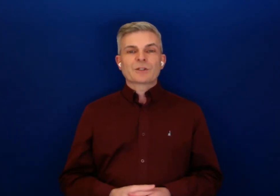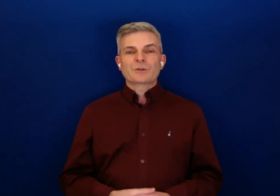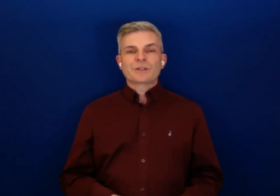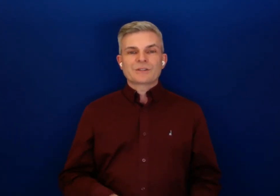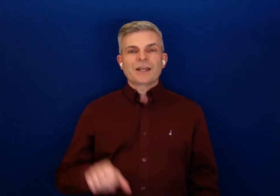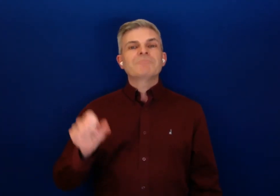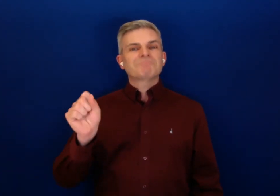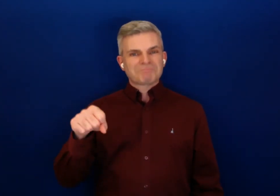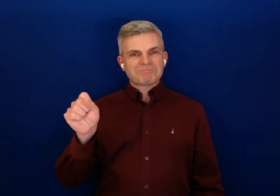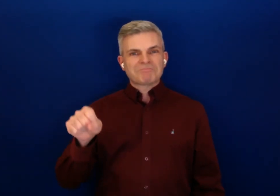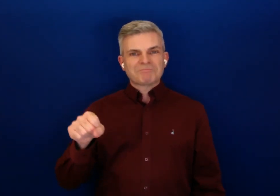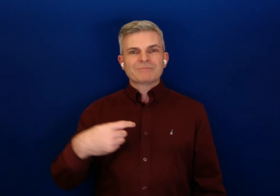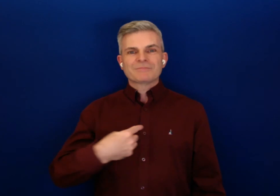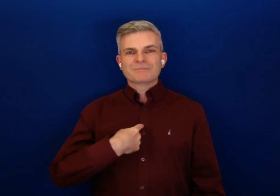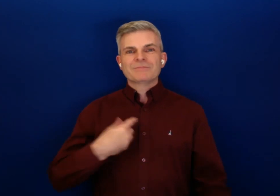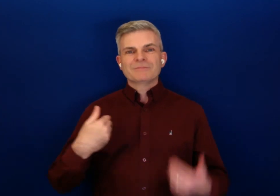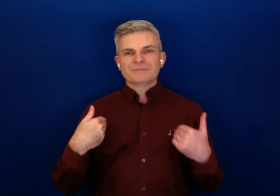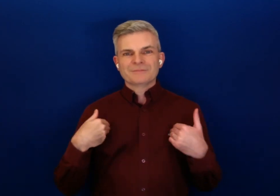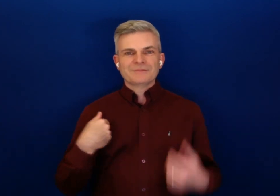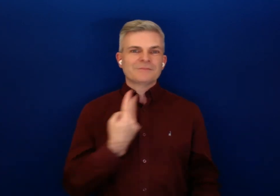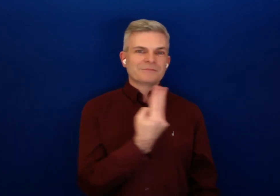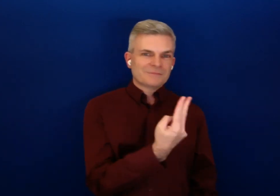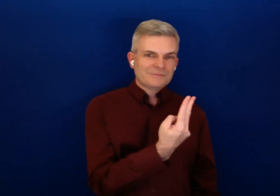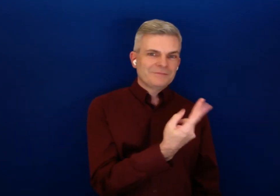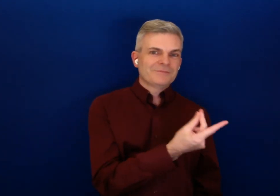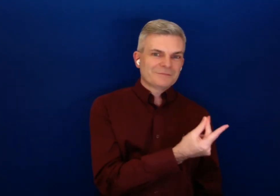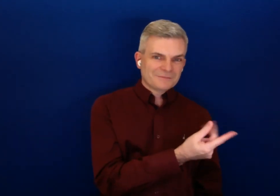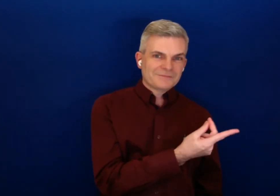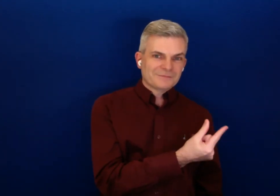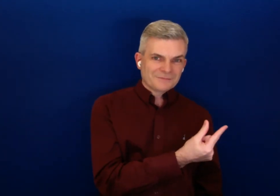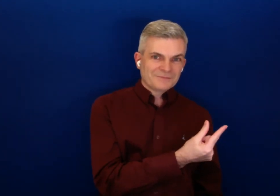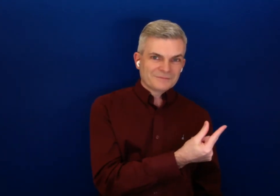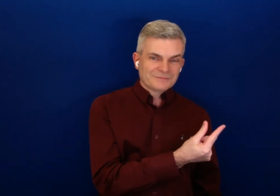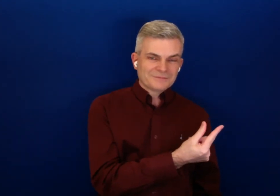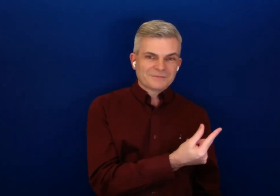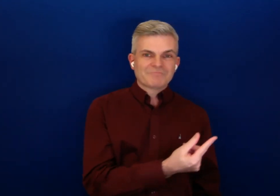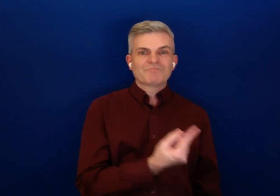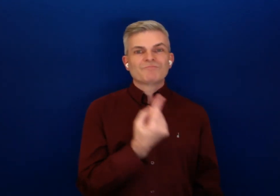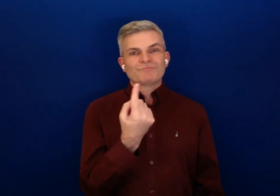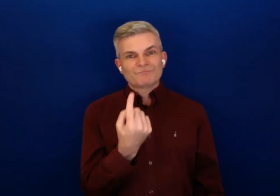you could say,